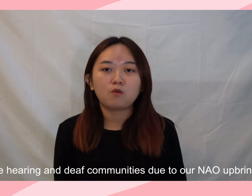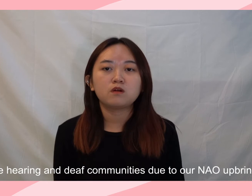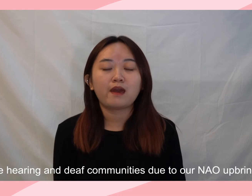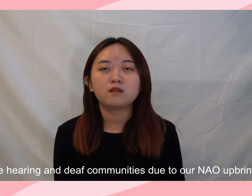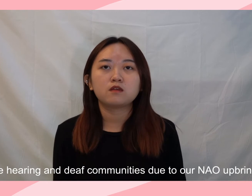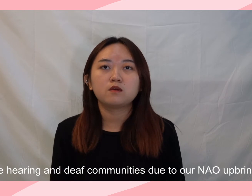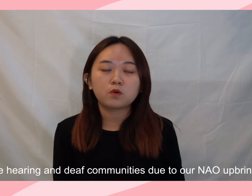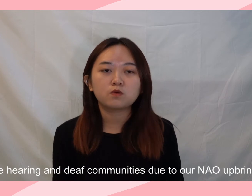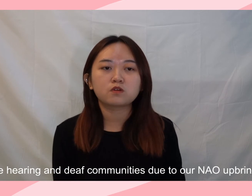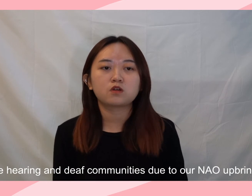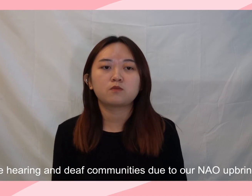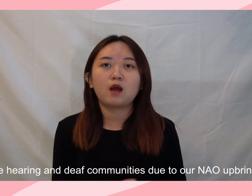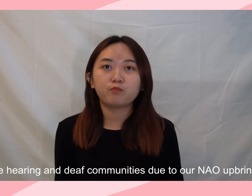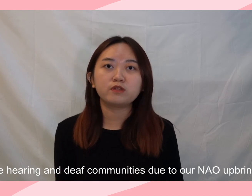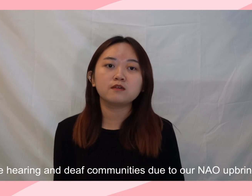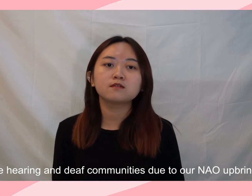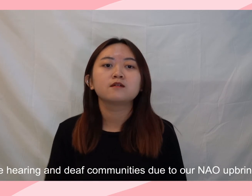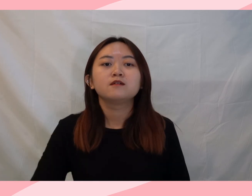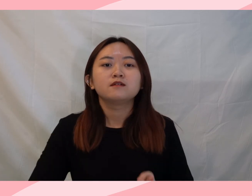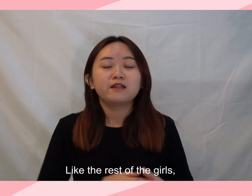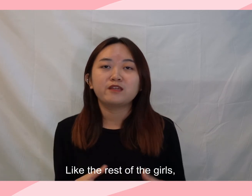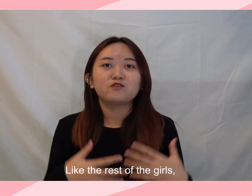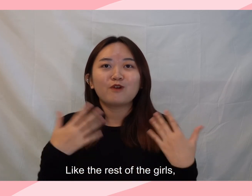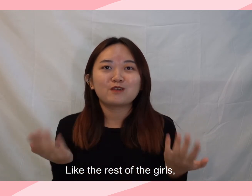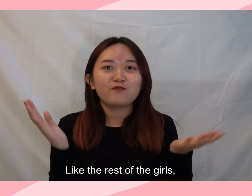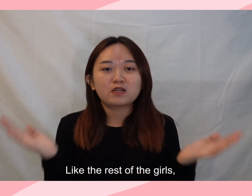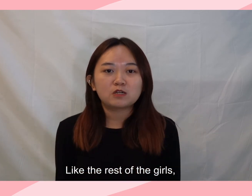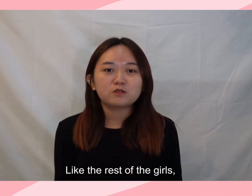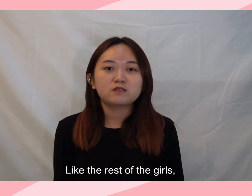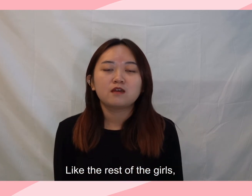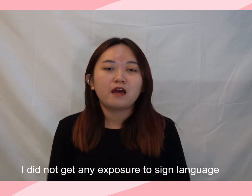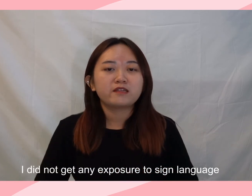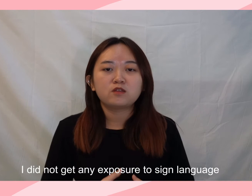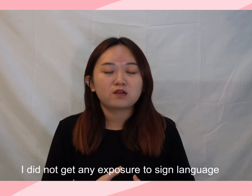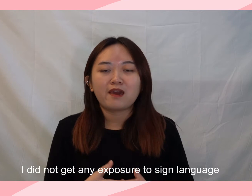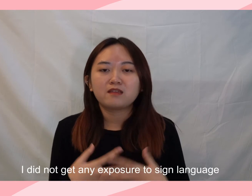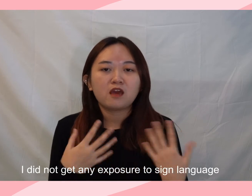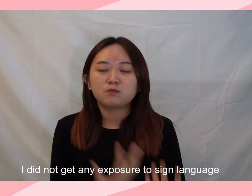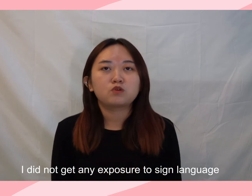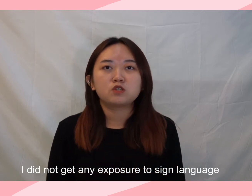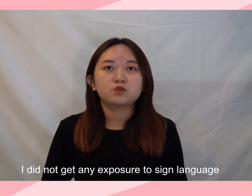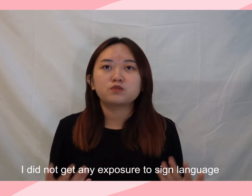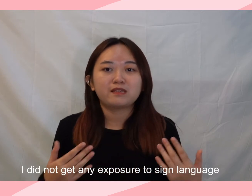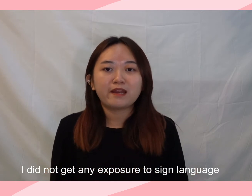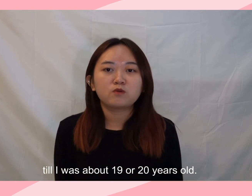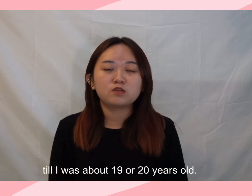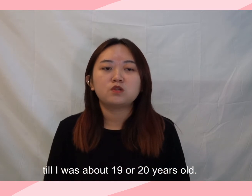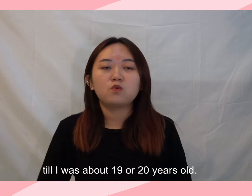our NAO upbringing. Like the rest of the girls, I did not get any exposure to sign language till I